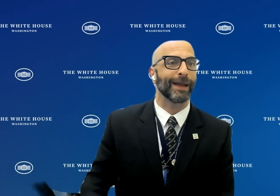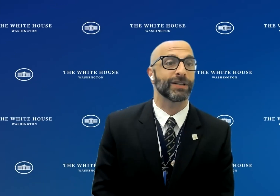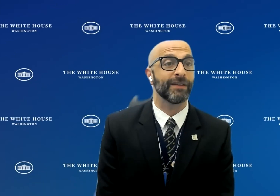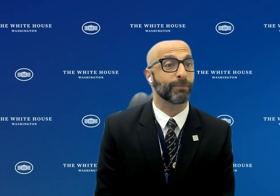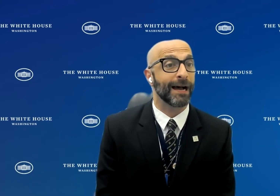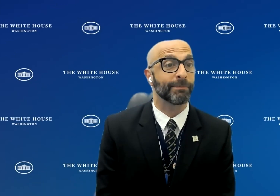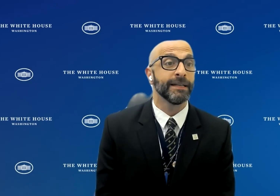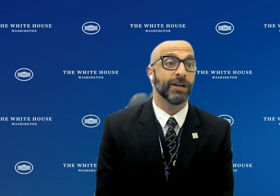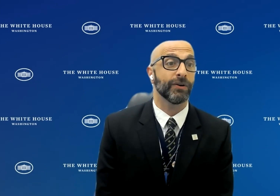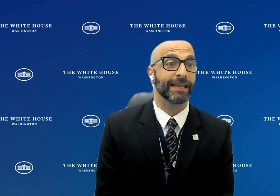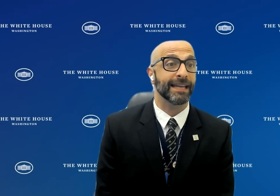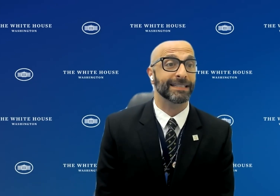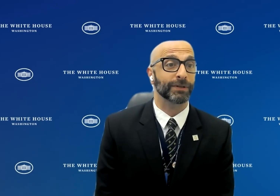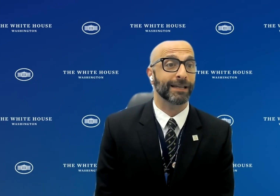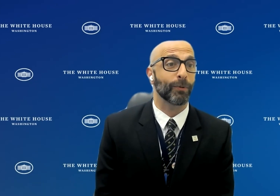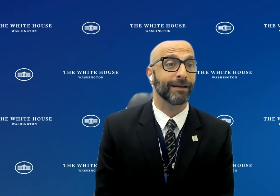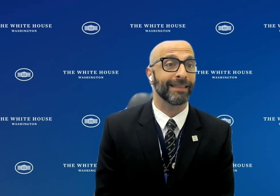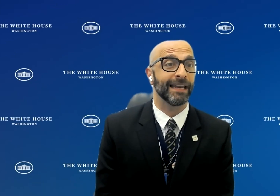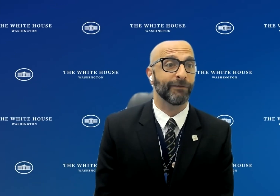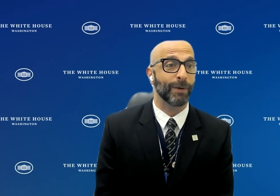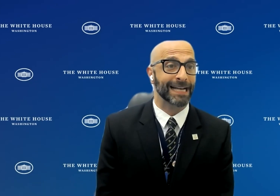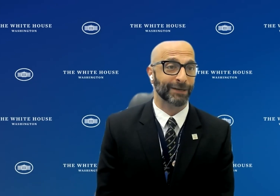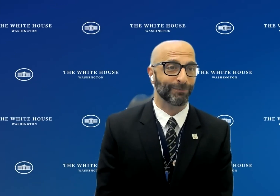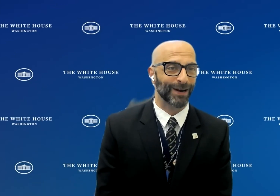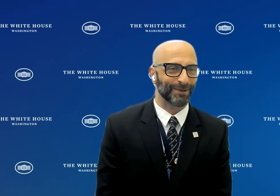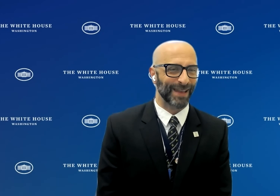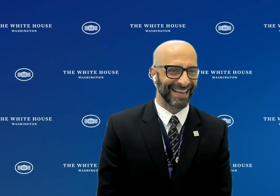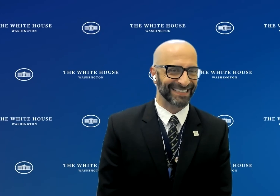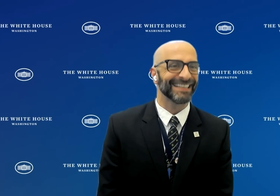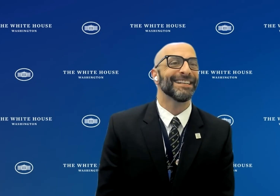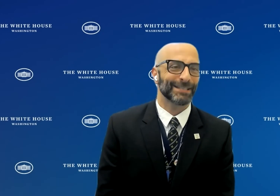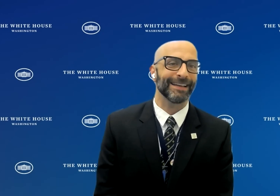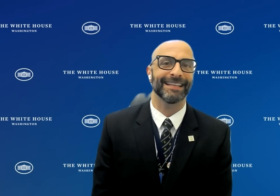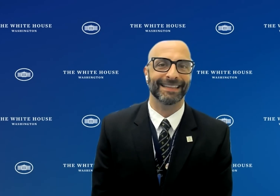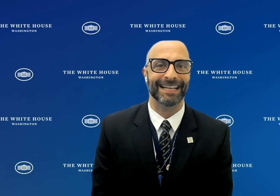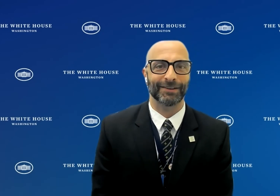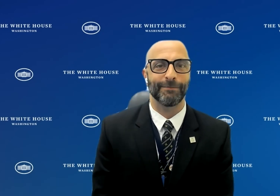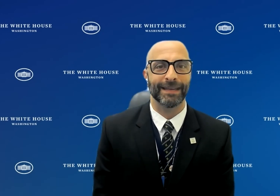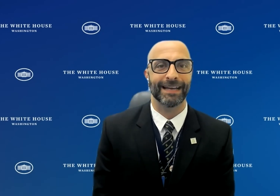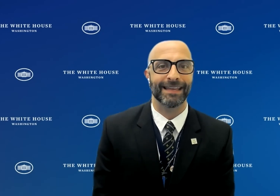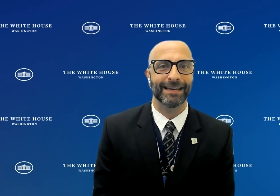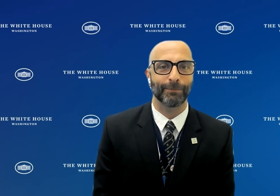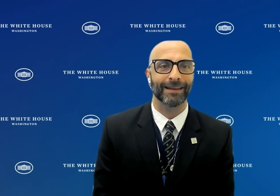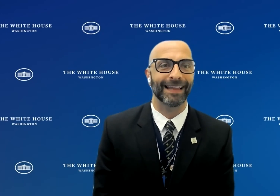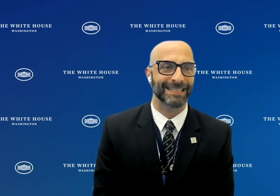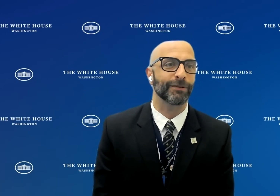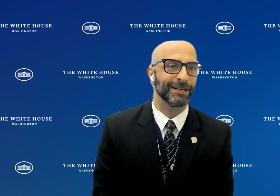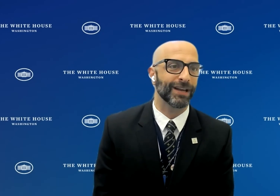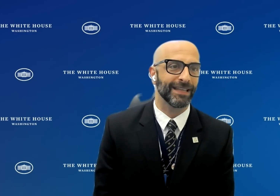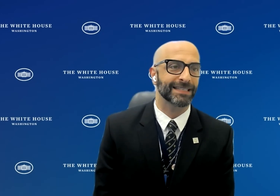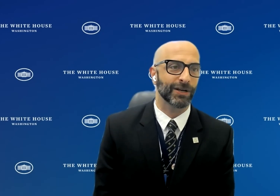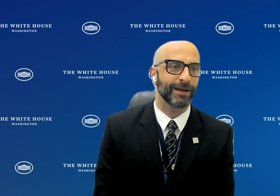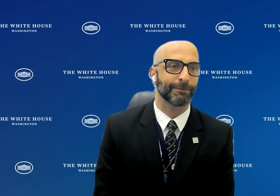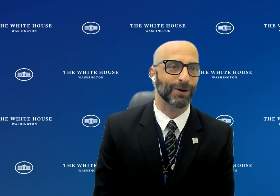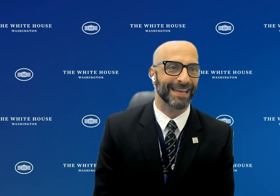those of you who follow HIV PrEP, I think it's really important that if you ask for PrEP, you get it. So I think that that's going to be, an important